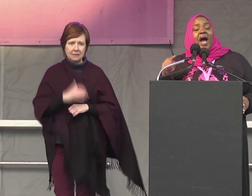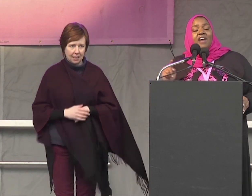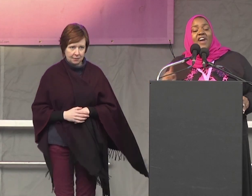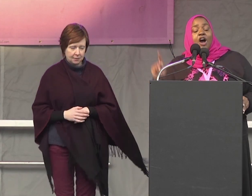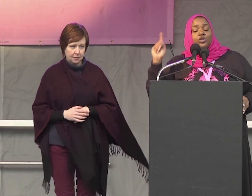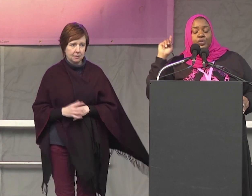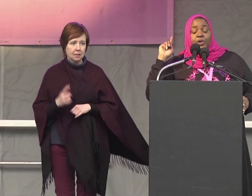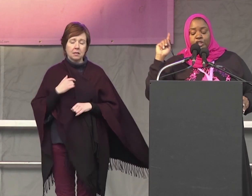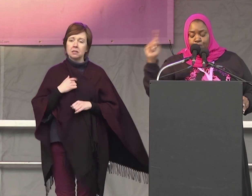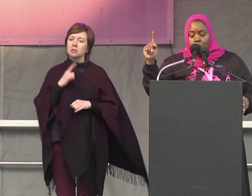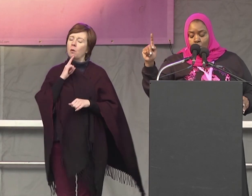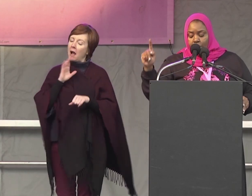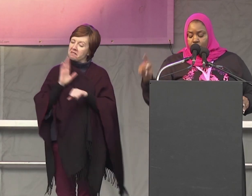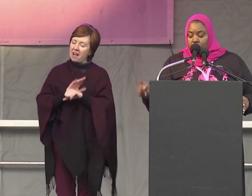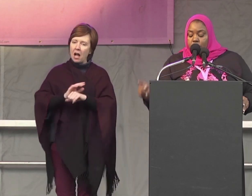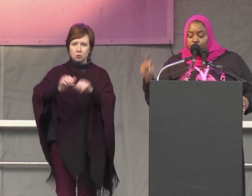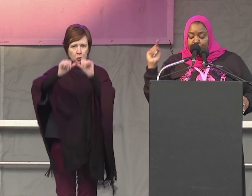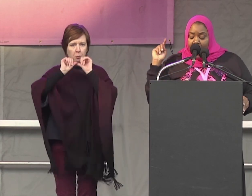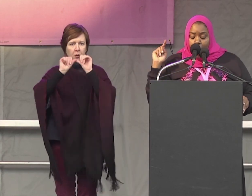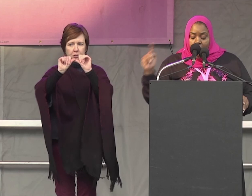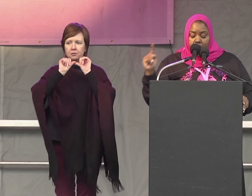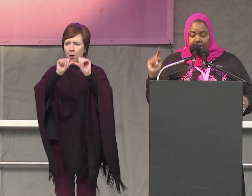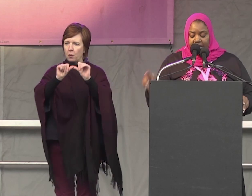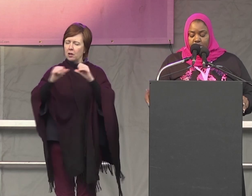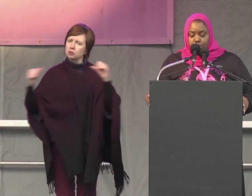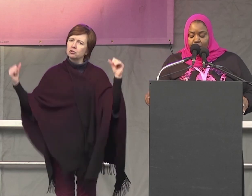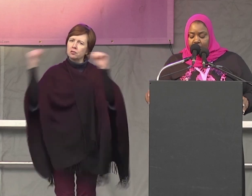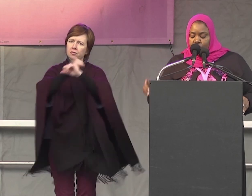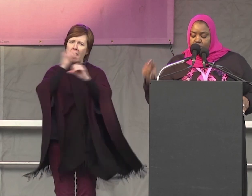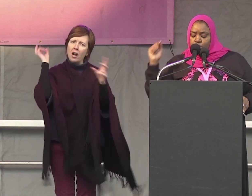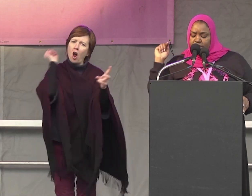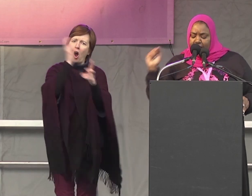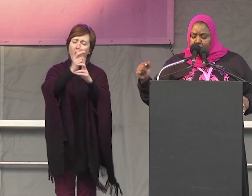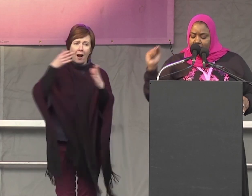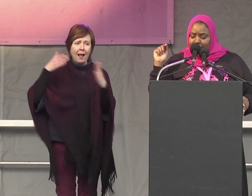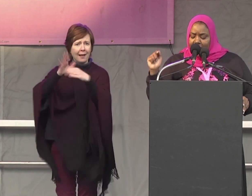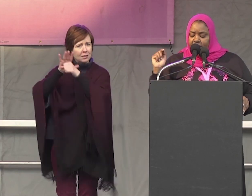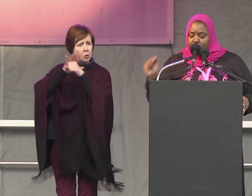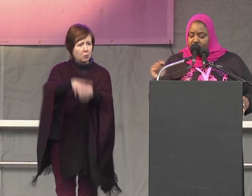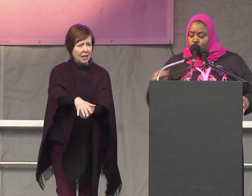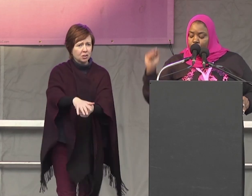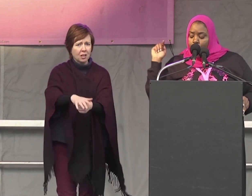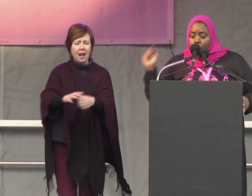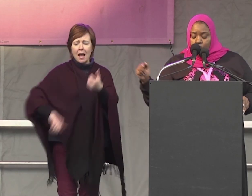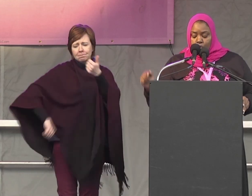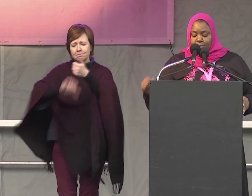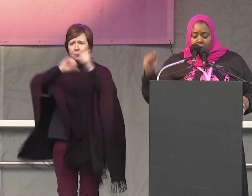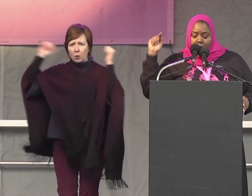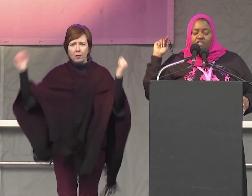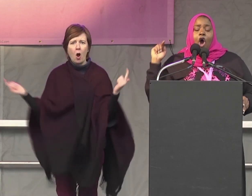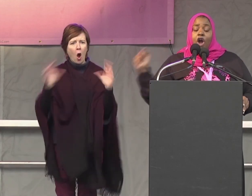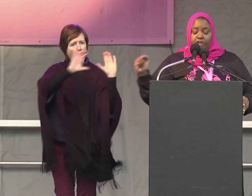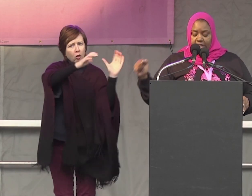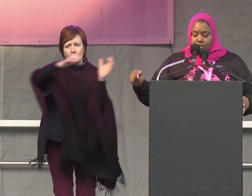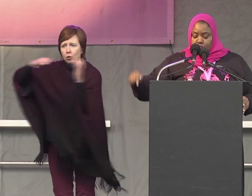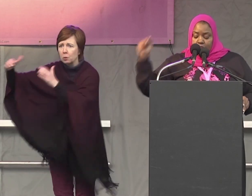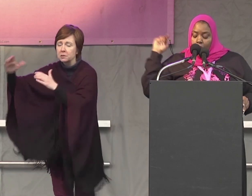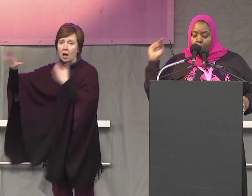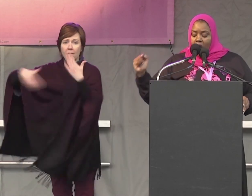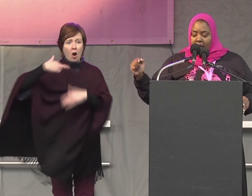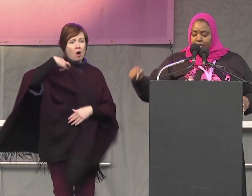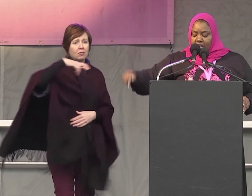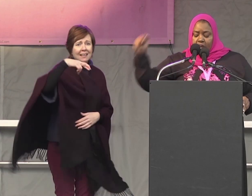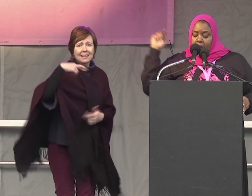And so I vow to push forward, to fight harder against oppression, and to stand in solidarity with all groups of all